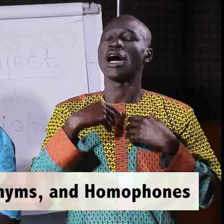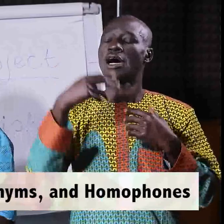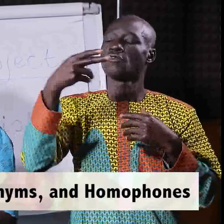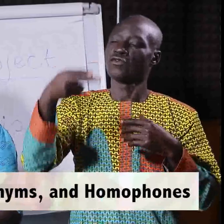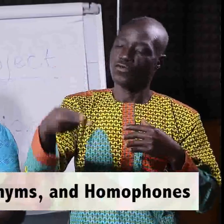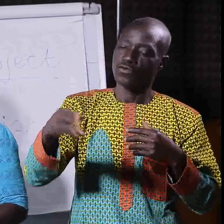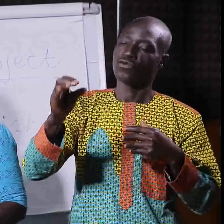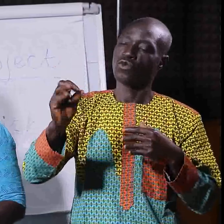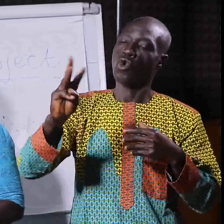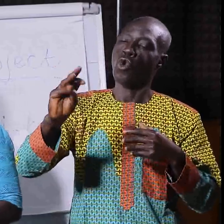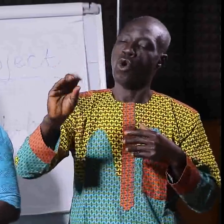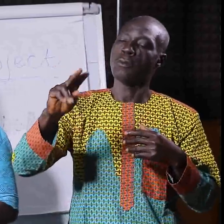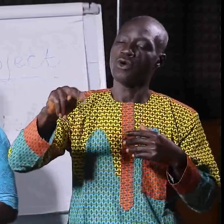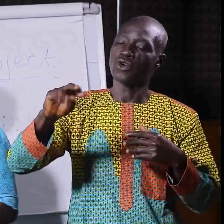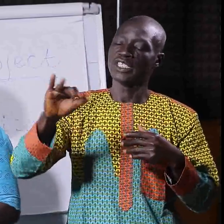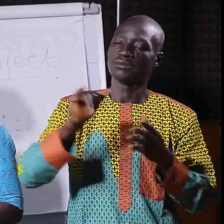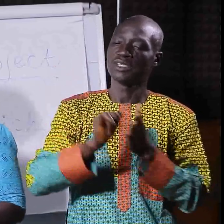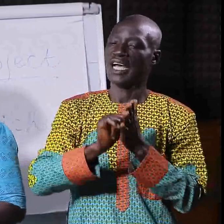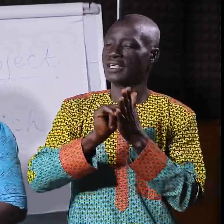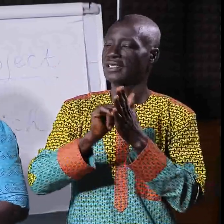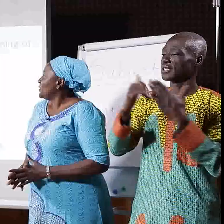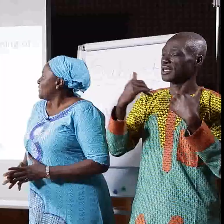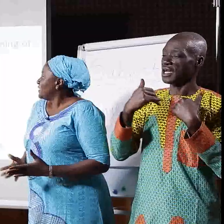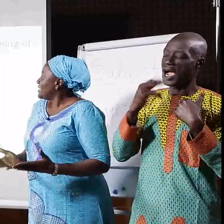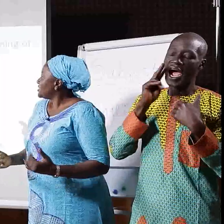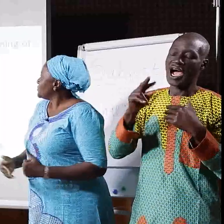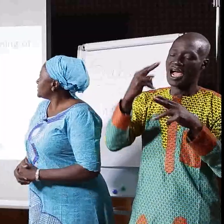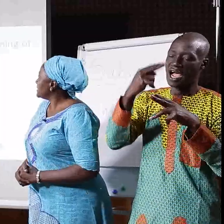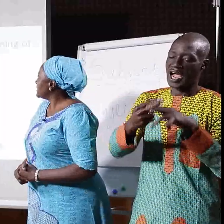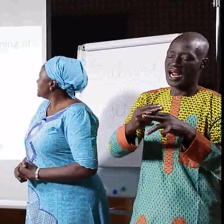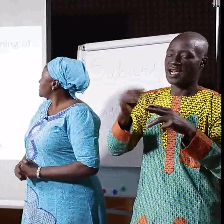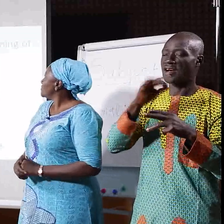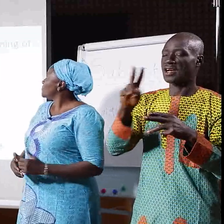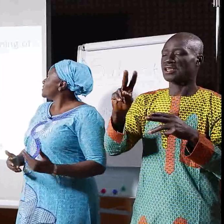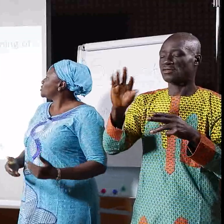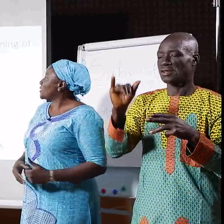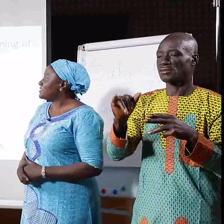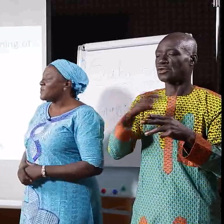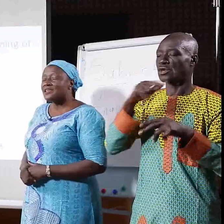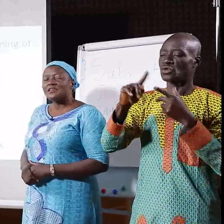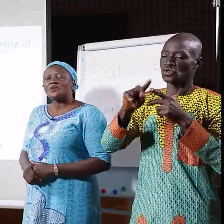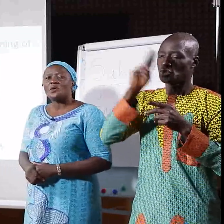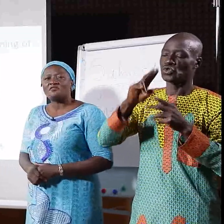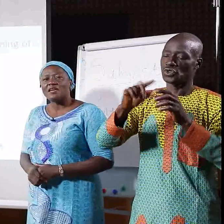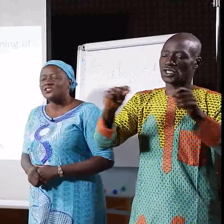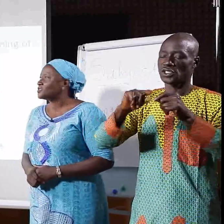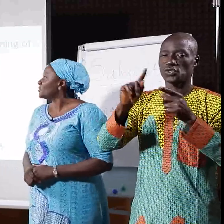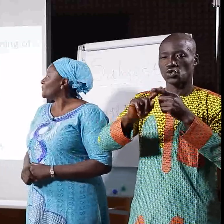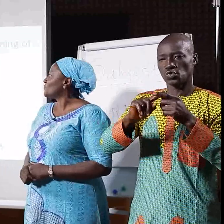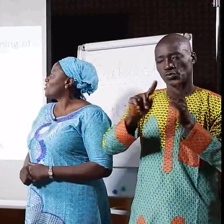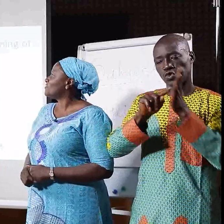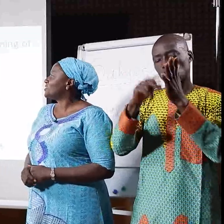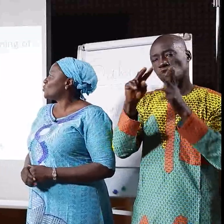are nouns, while others are verbs. Let's use sentences to illustrate the meaning of